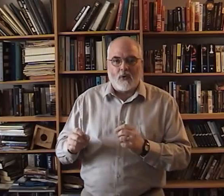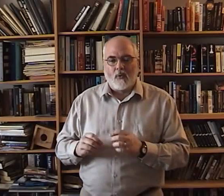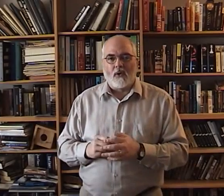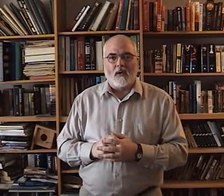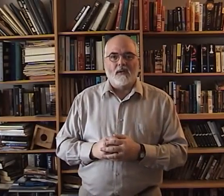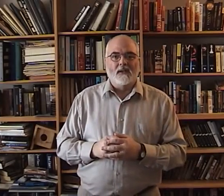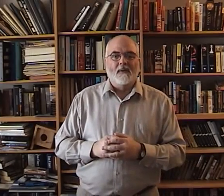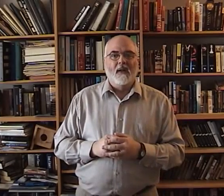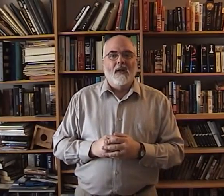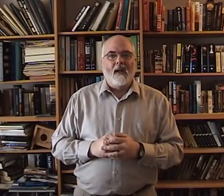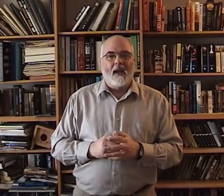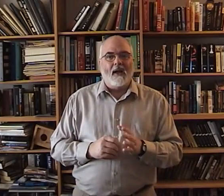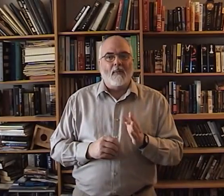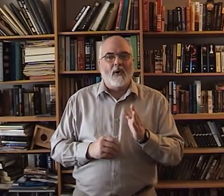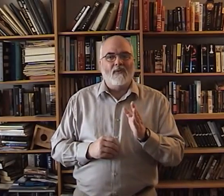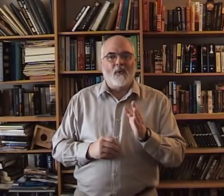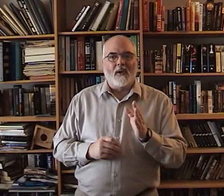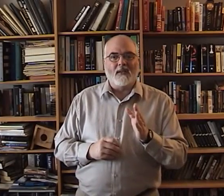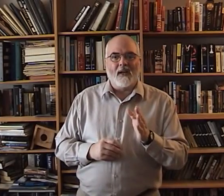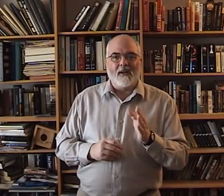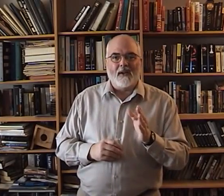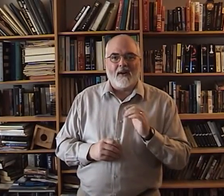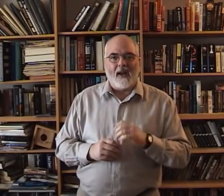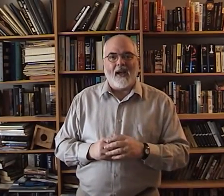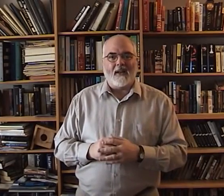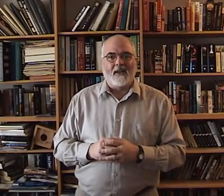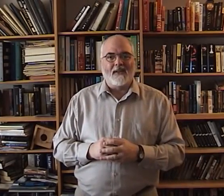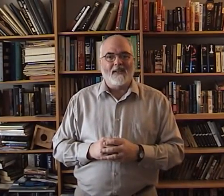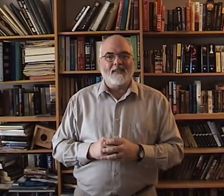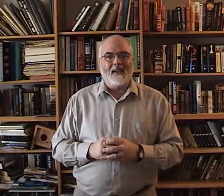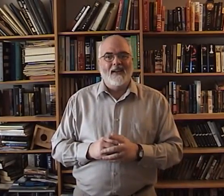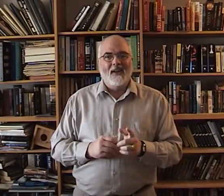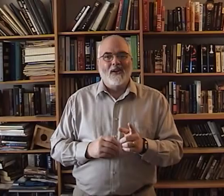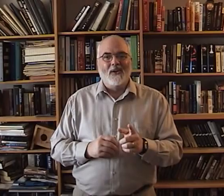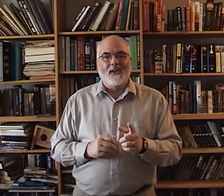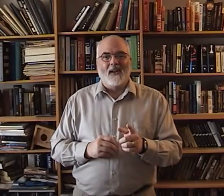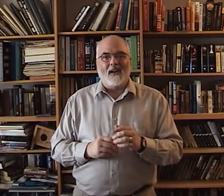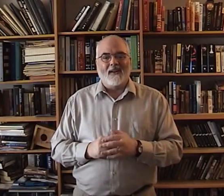individual words. And I'm looking forward to seeing you there at LTC. Good luck.